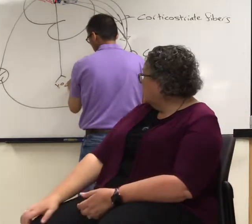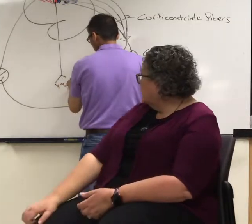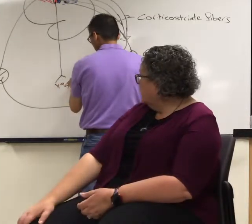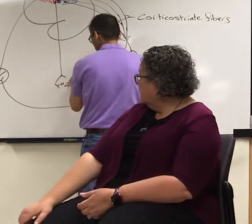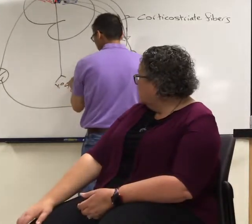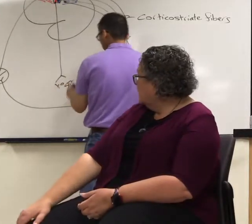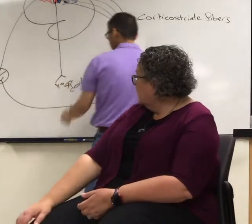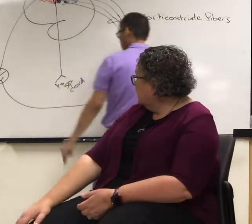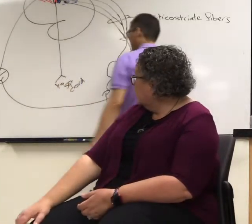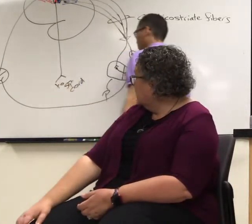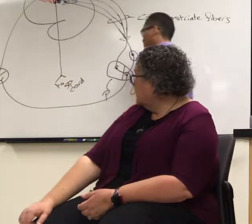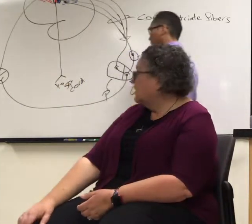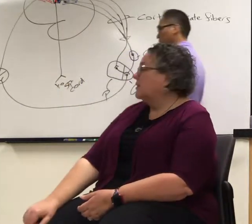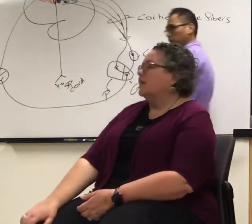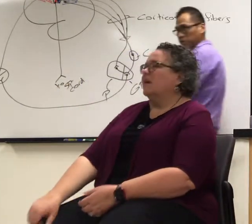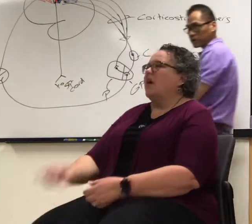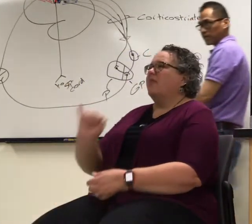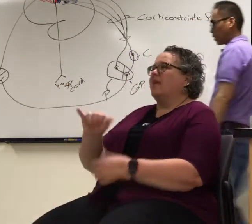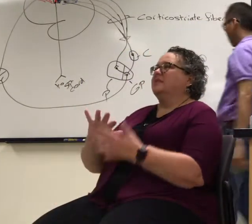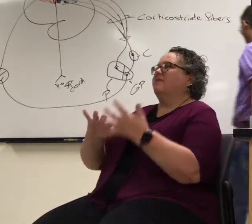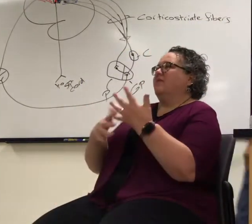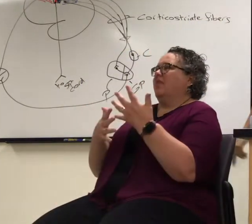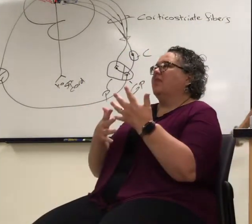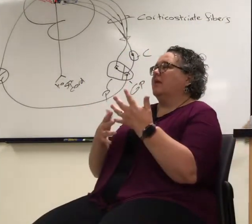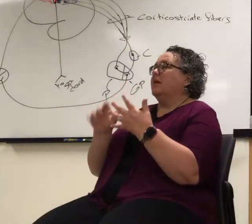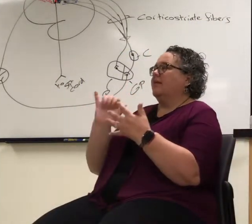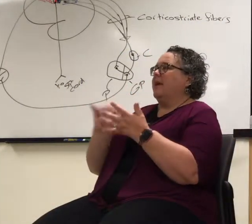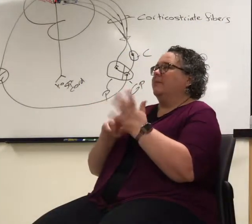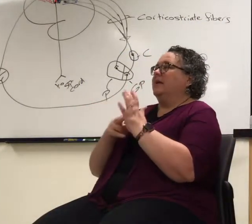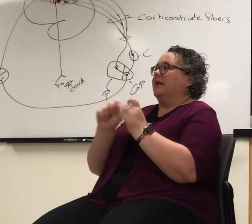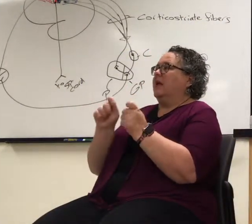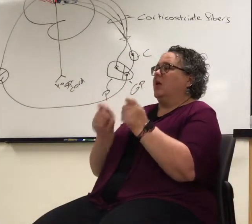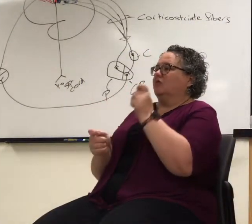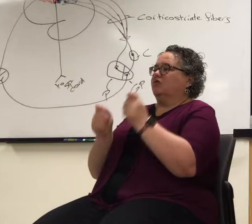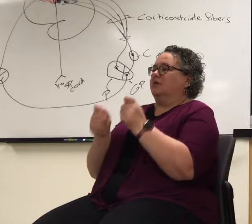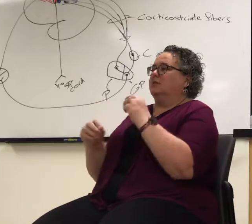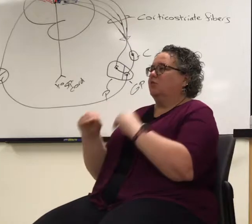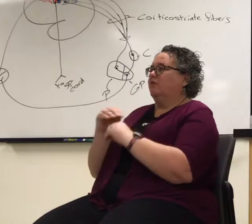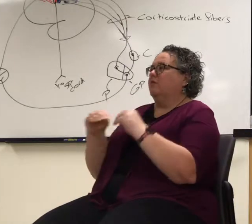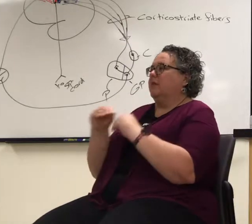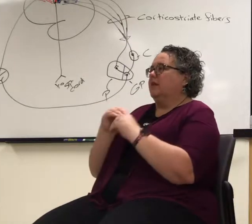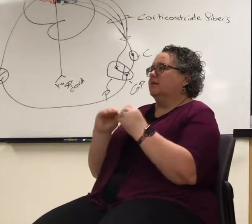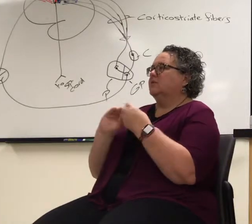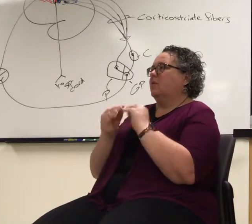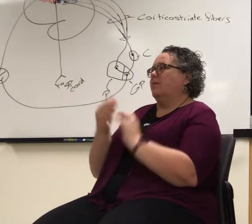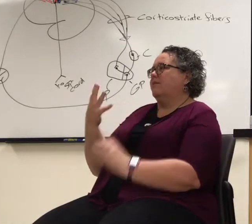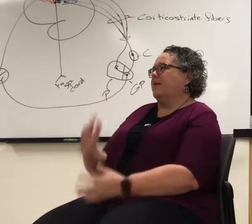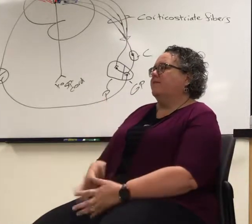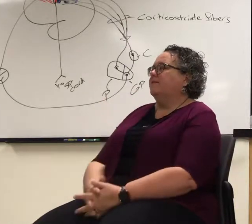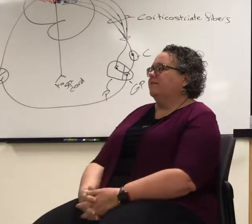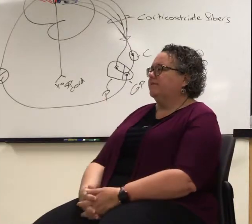And we can list that as a 5th step to make an adjustment on the movement. Number 5.